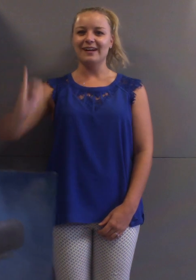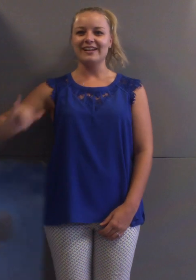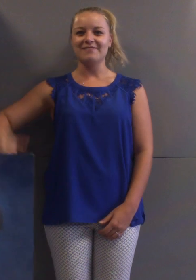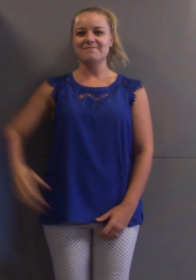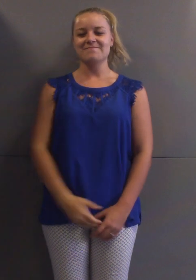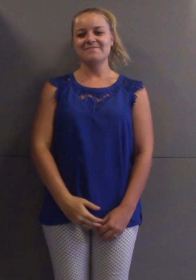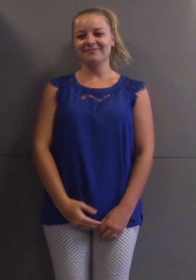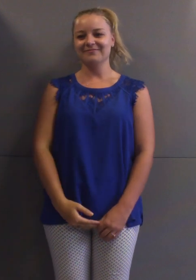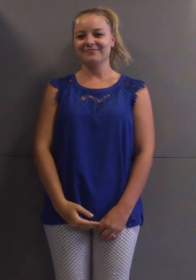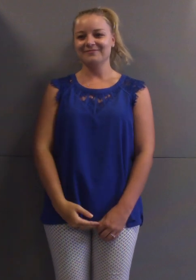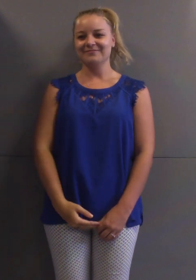Whale.